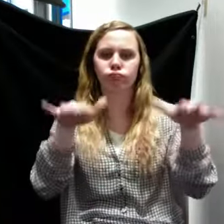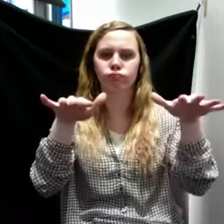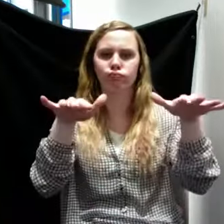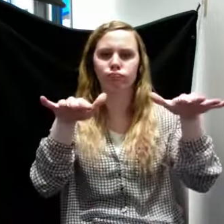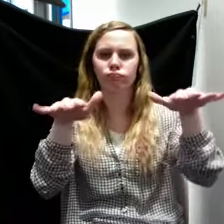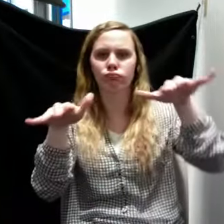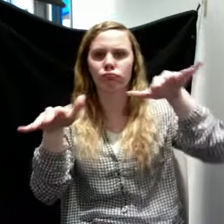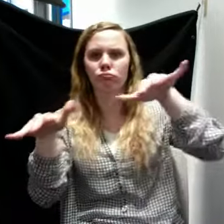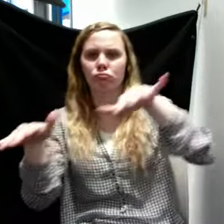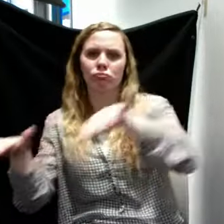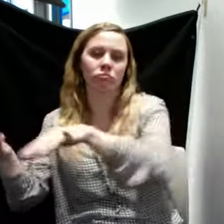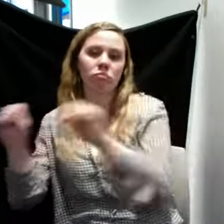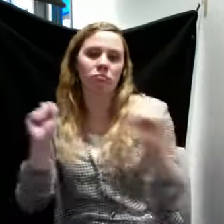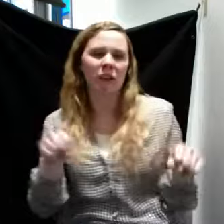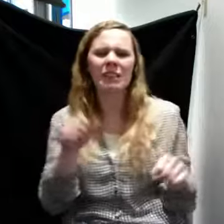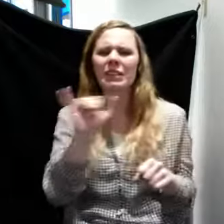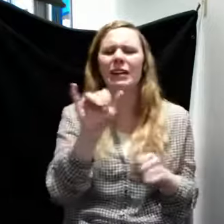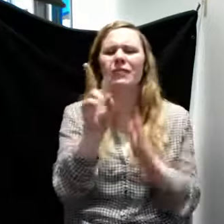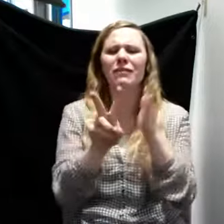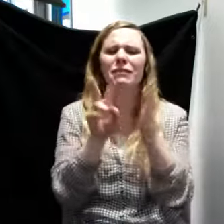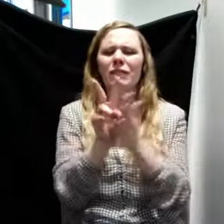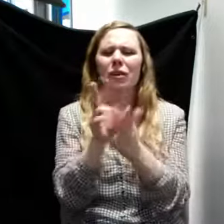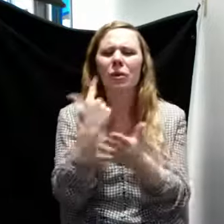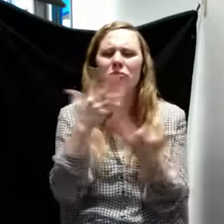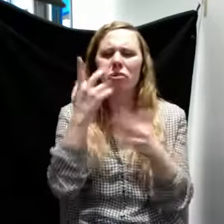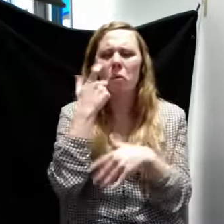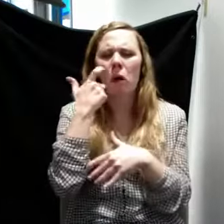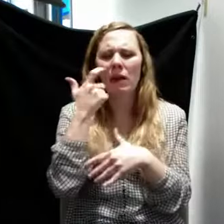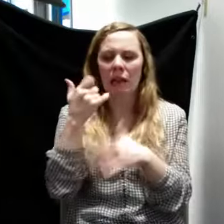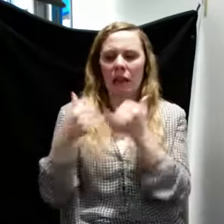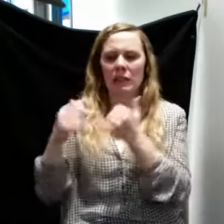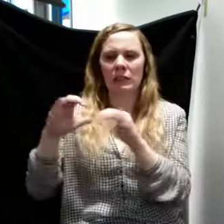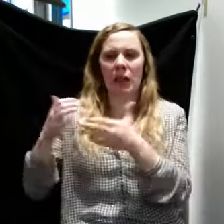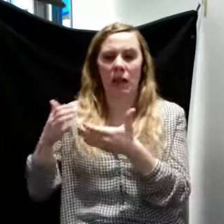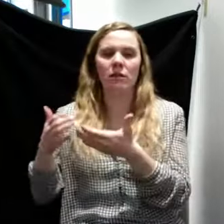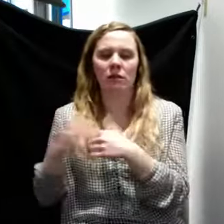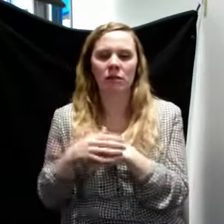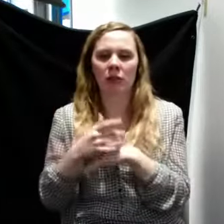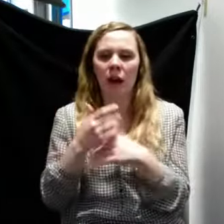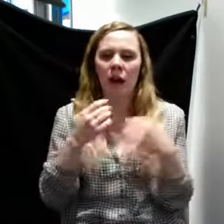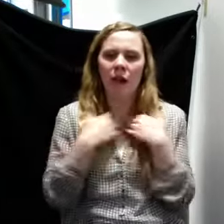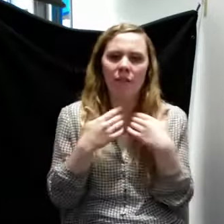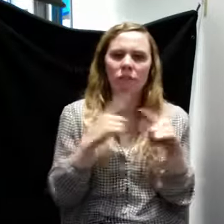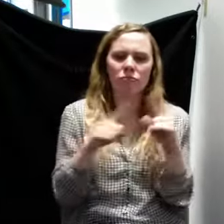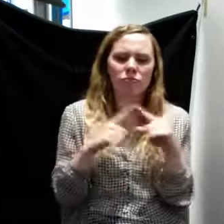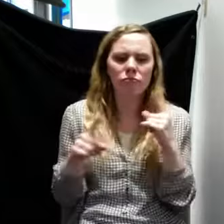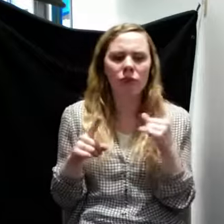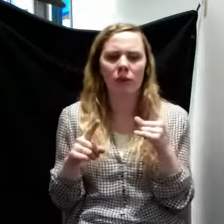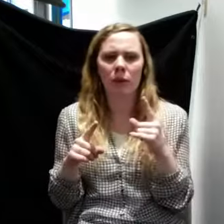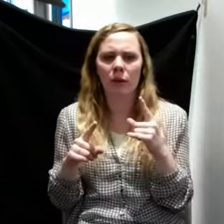video we watched last year, talking about those canyons and things up in Colorado, and that first traction